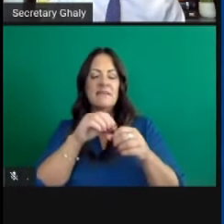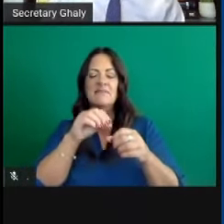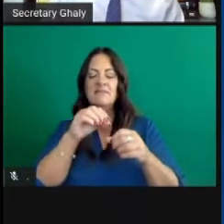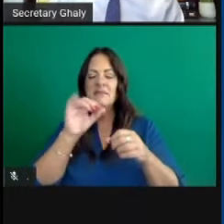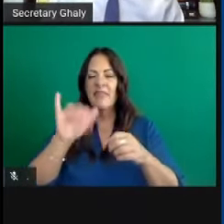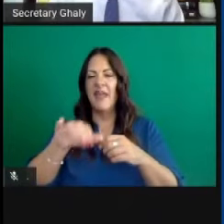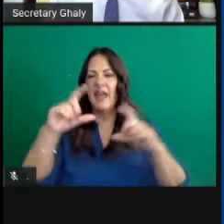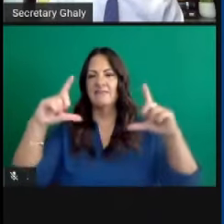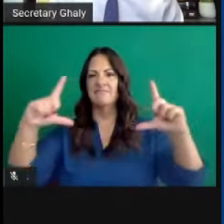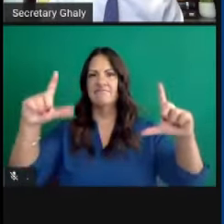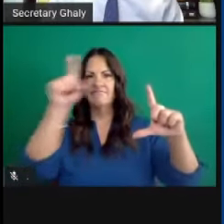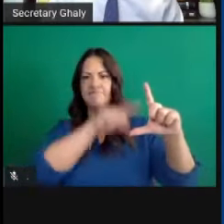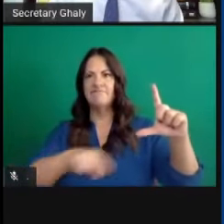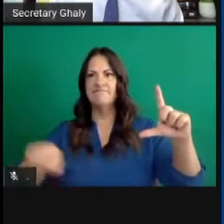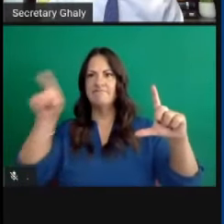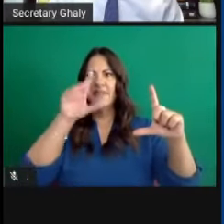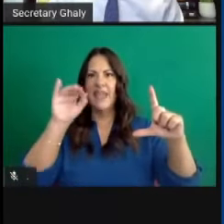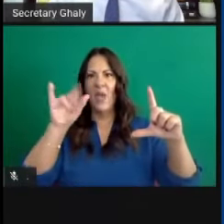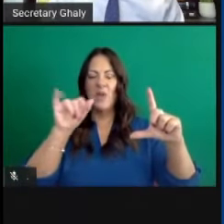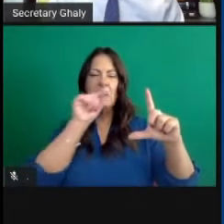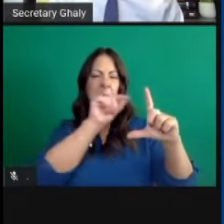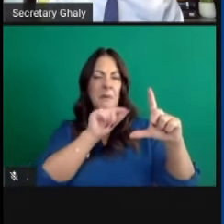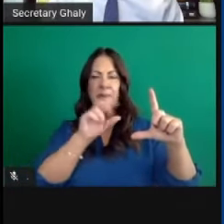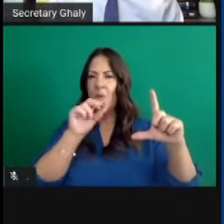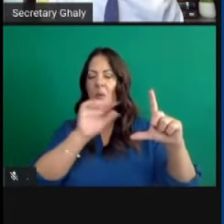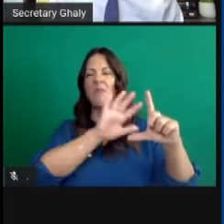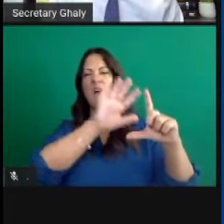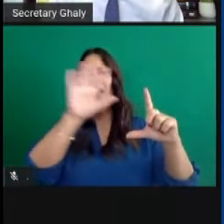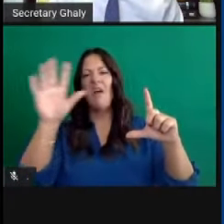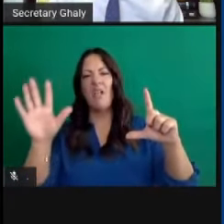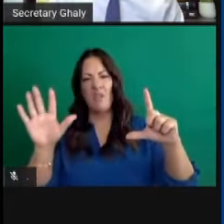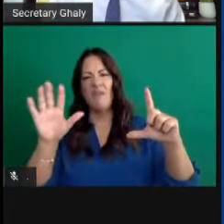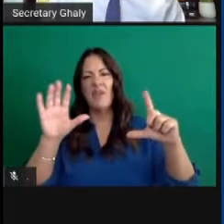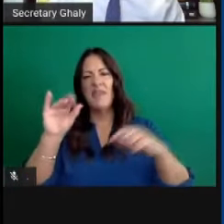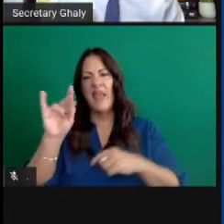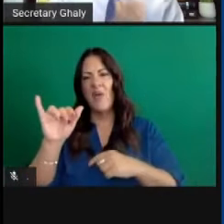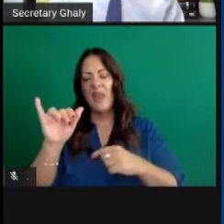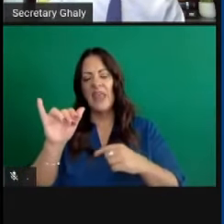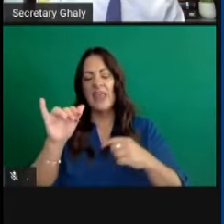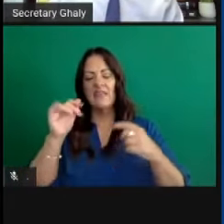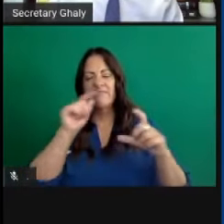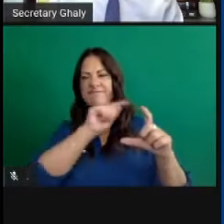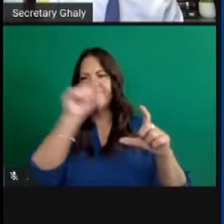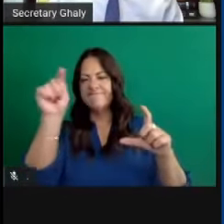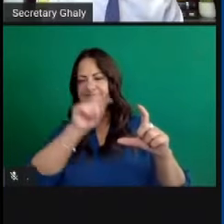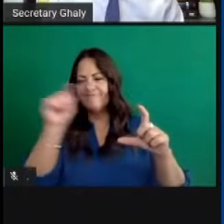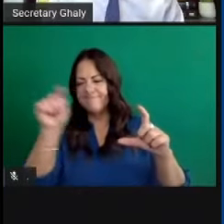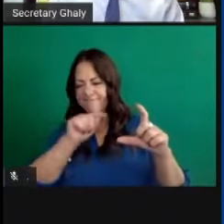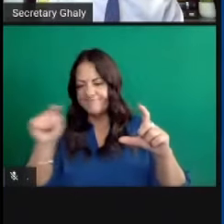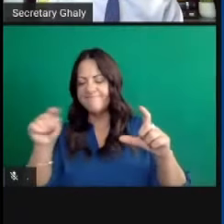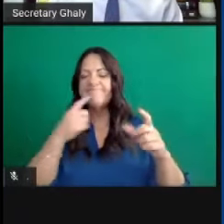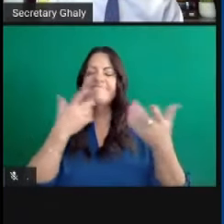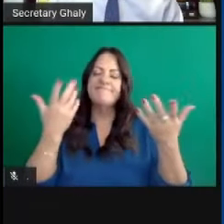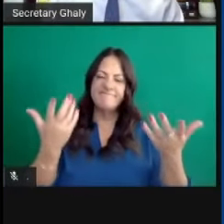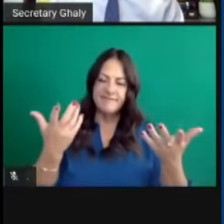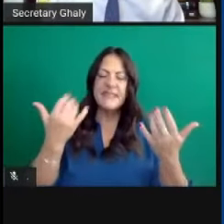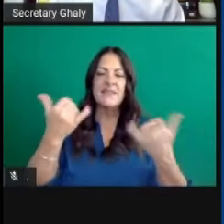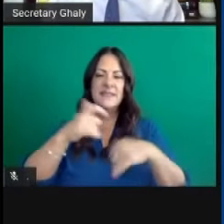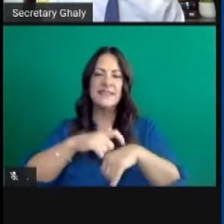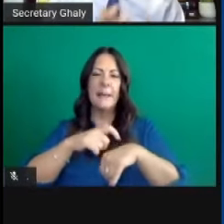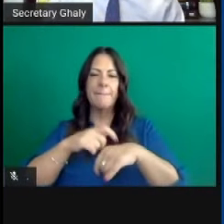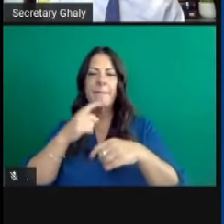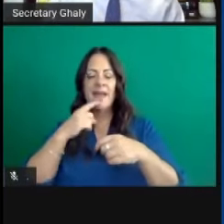that it is really throughout some big parts of their community. And it allows us to say, yes, now is the time